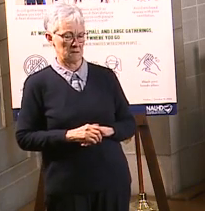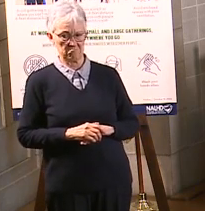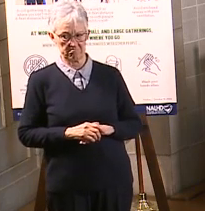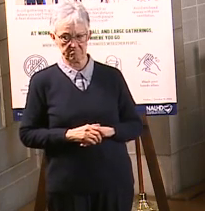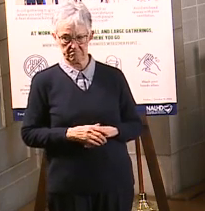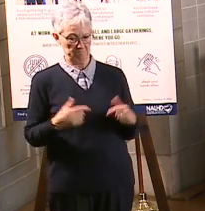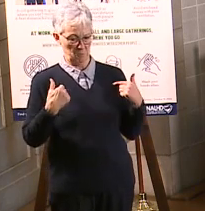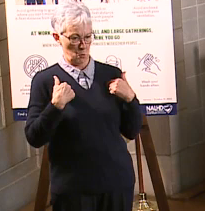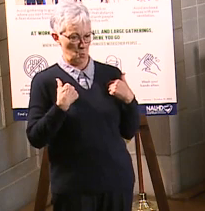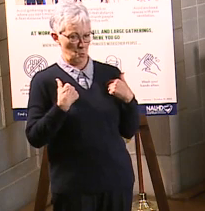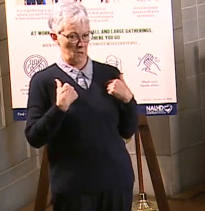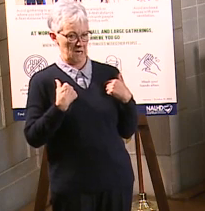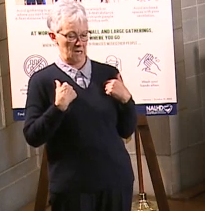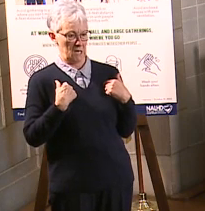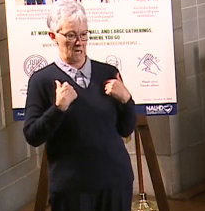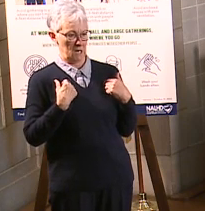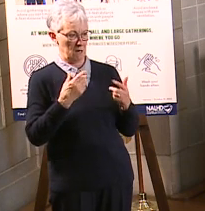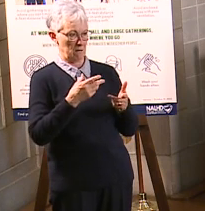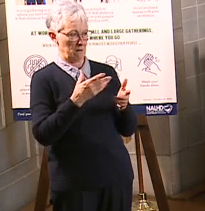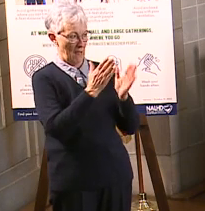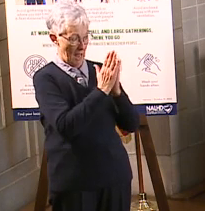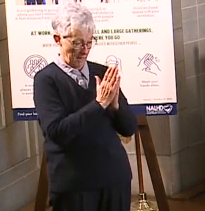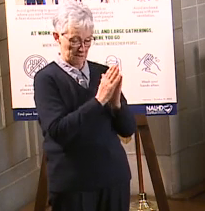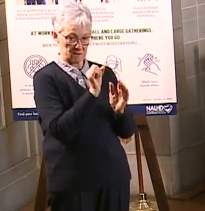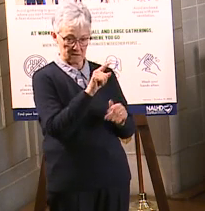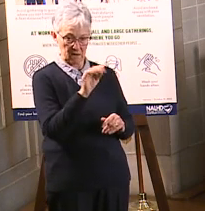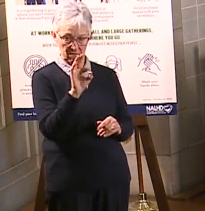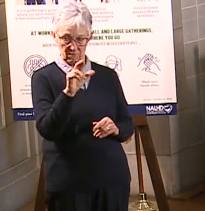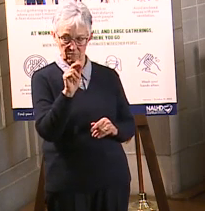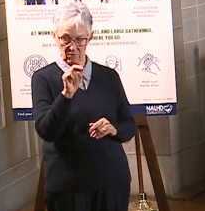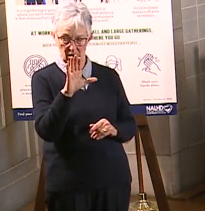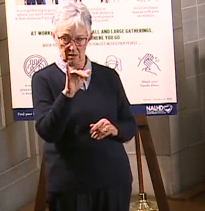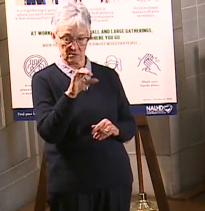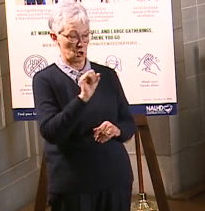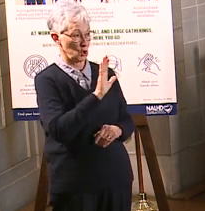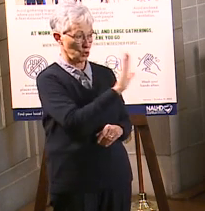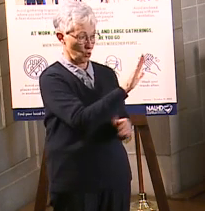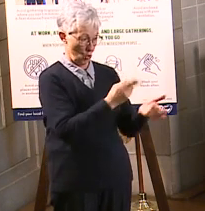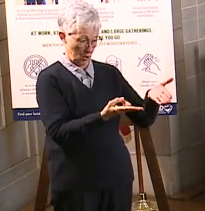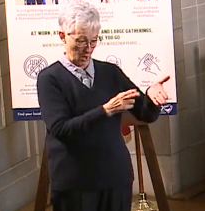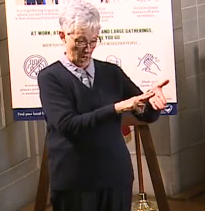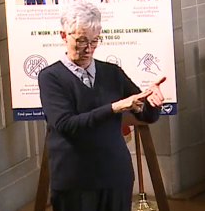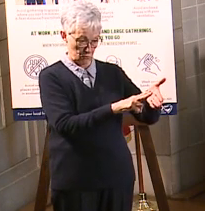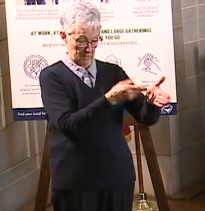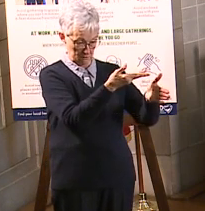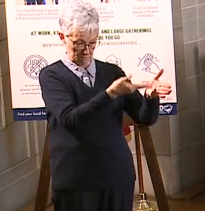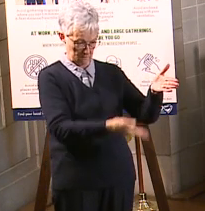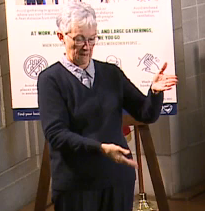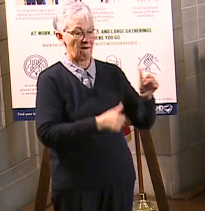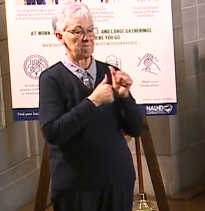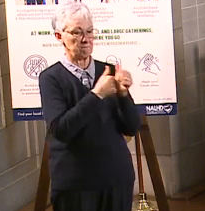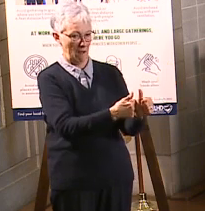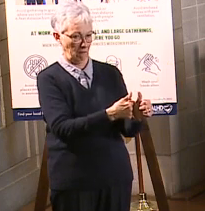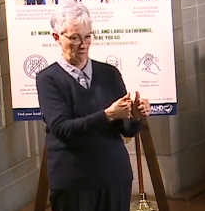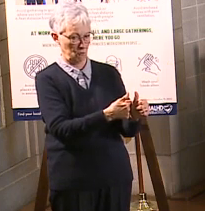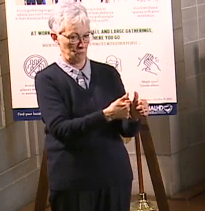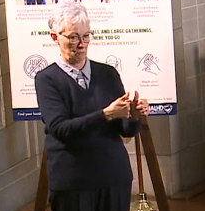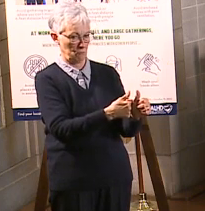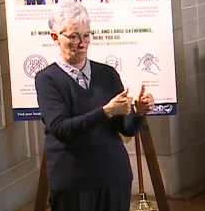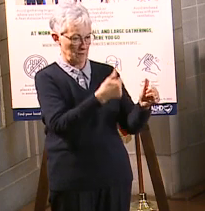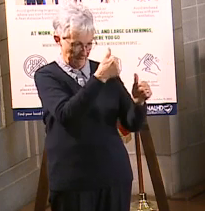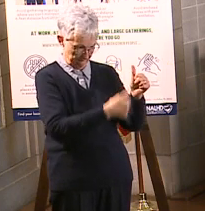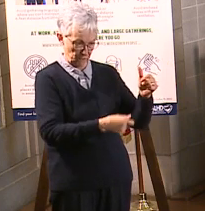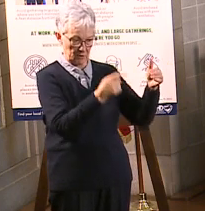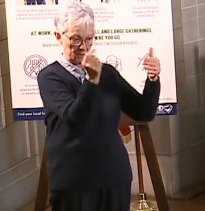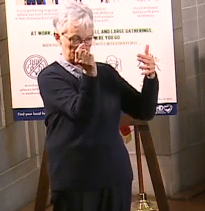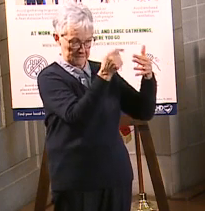we're holding St. Francis accountable for delivering on the terms of the contract that we just renegotiated with them, and that's what we'll focus on. So they may